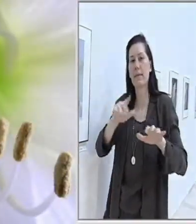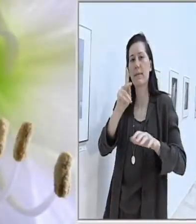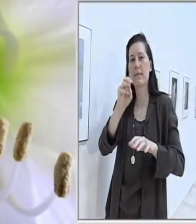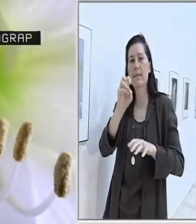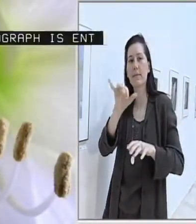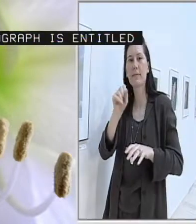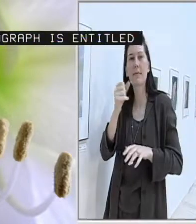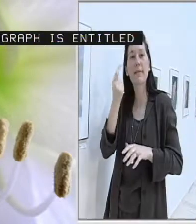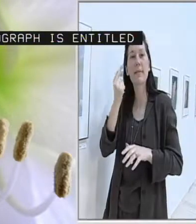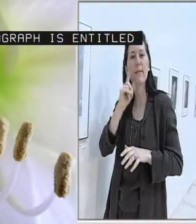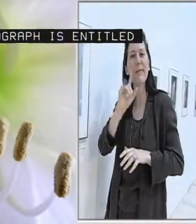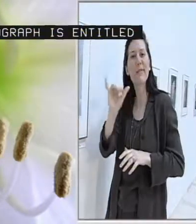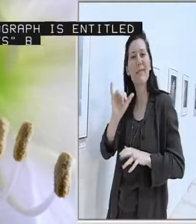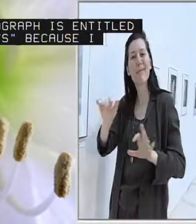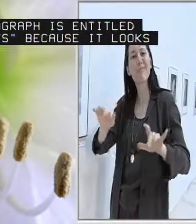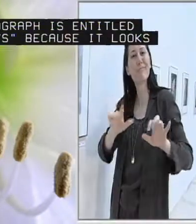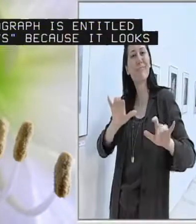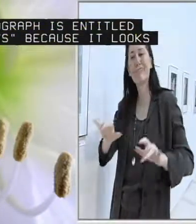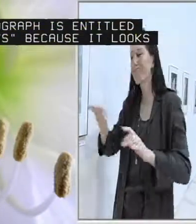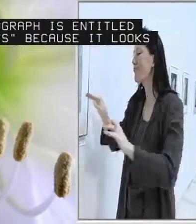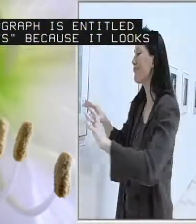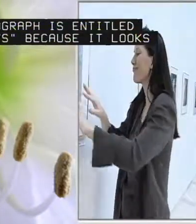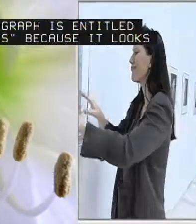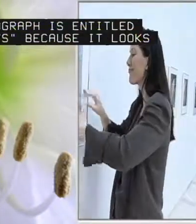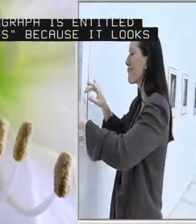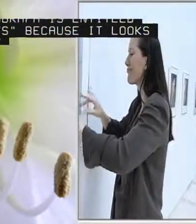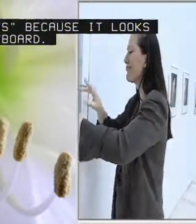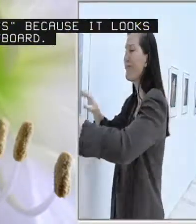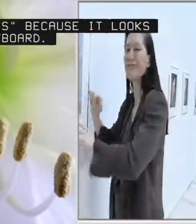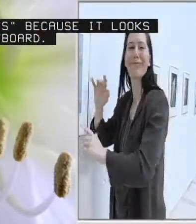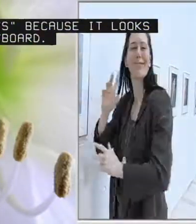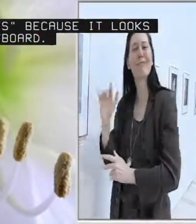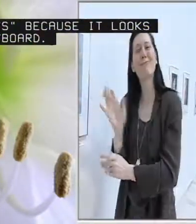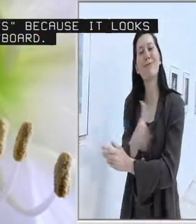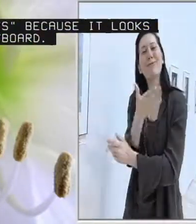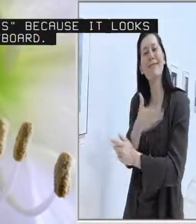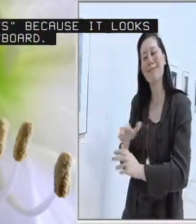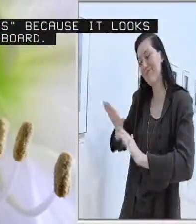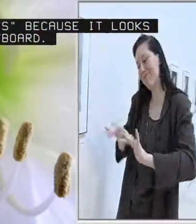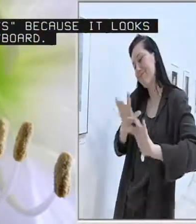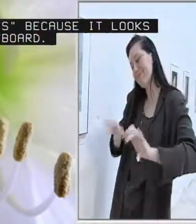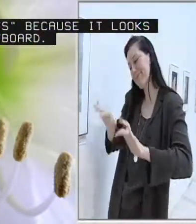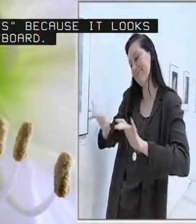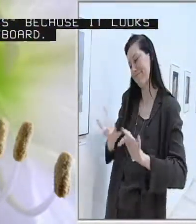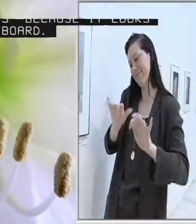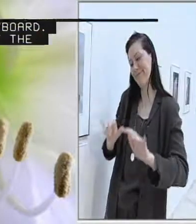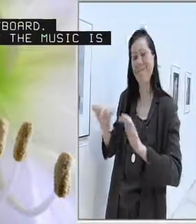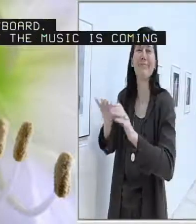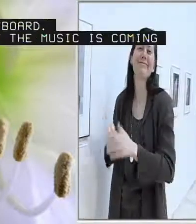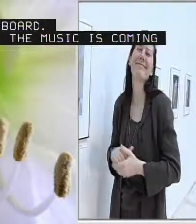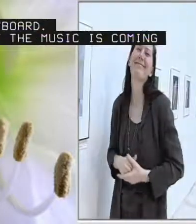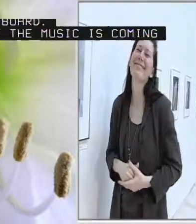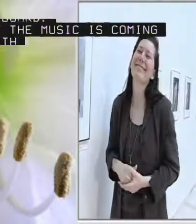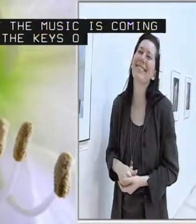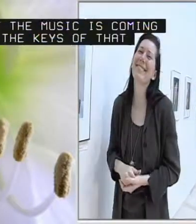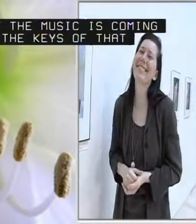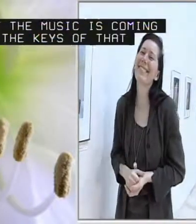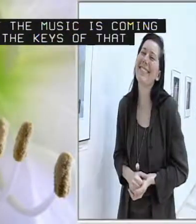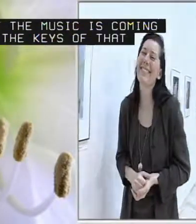This photograph is entitled piano keys. Because it looks like a keyboard. And it's as if the music is coming right off the keys of that